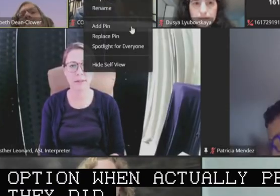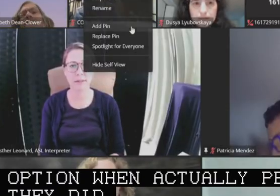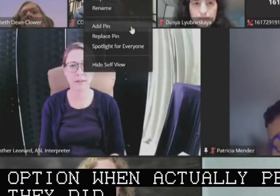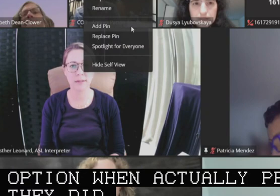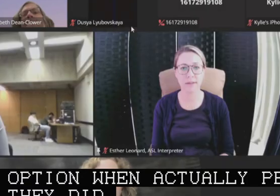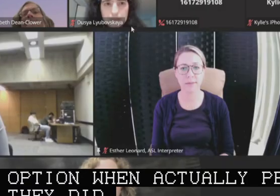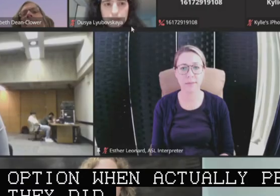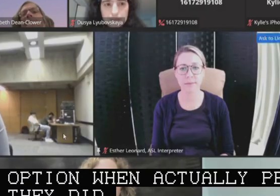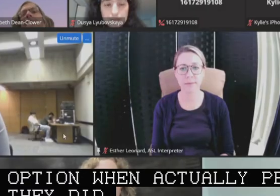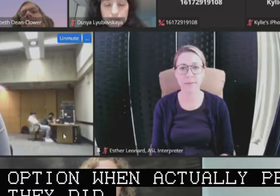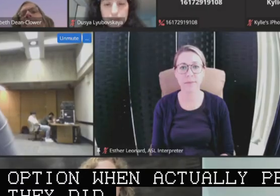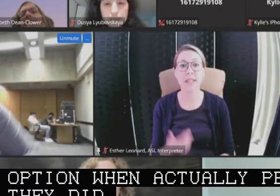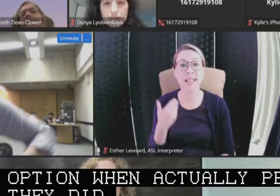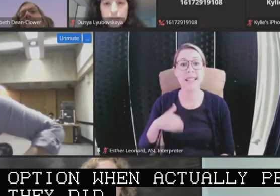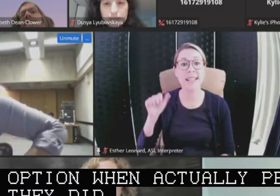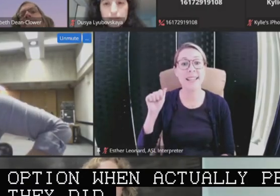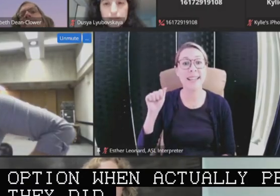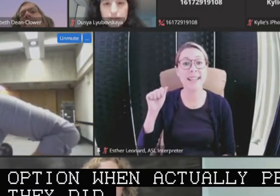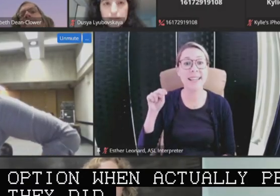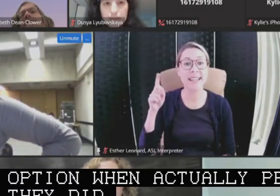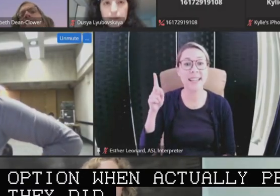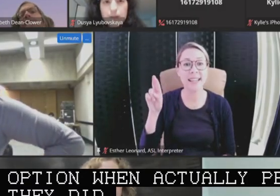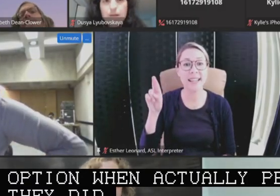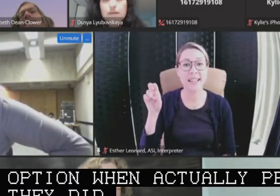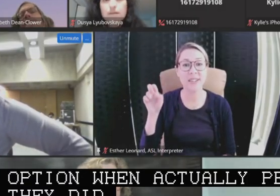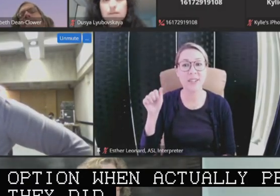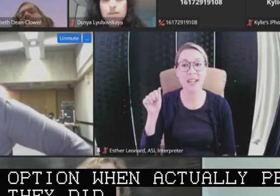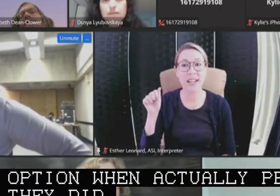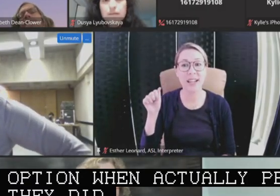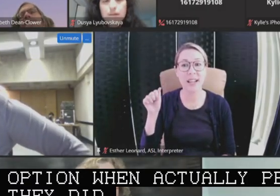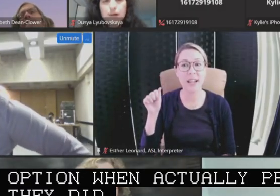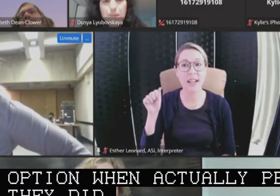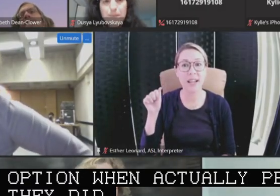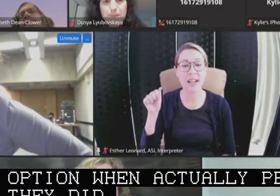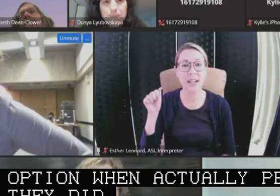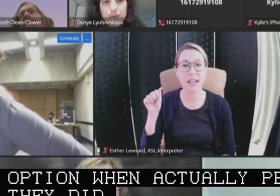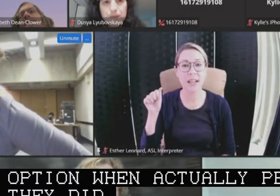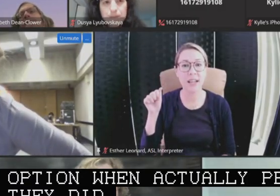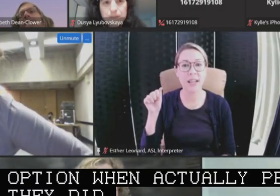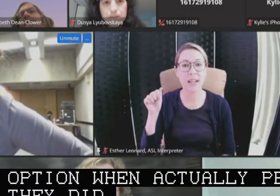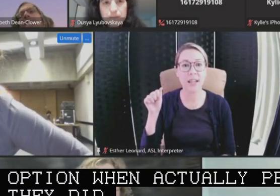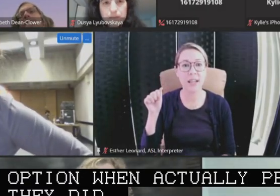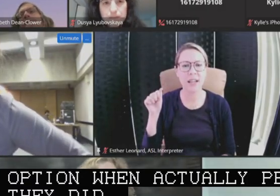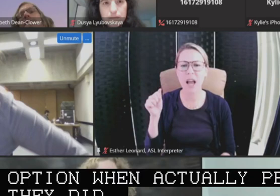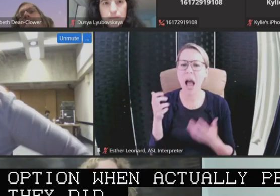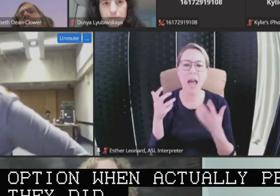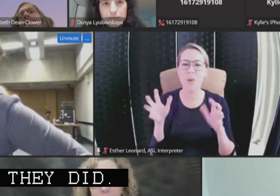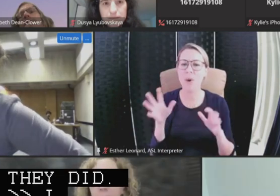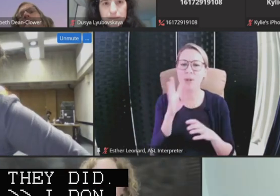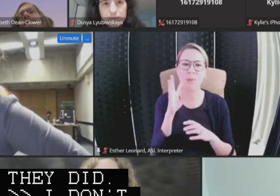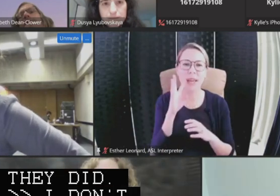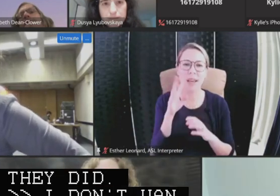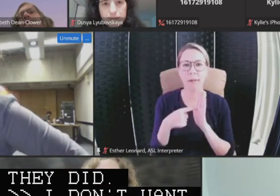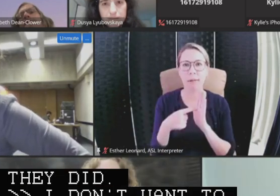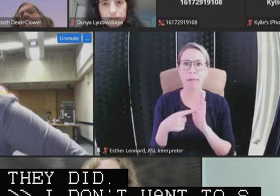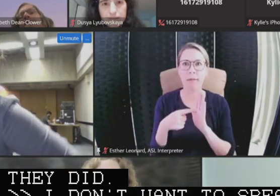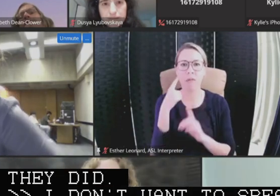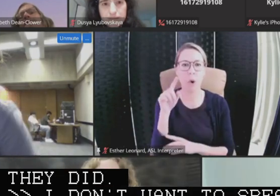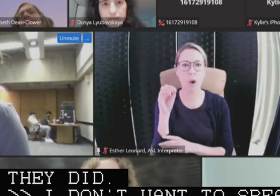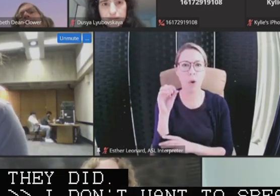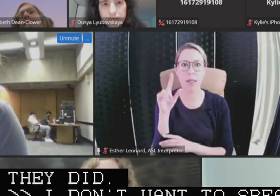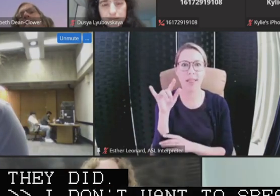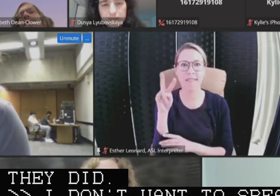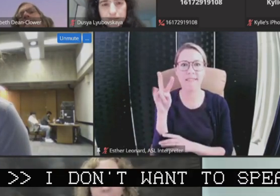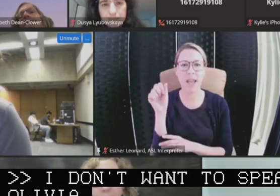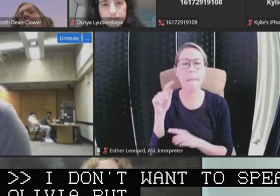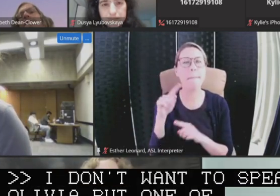This is Andrea. I don't necessarily want to, well, I definitely don't want to speak for Olivia, but one of the